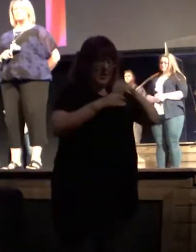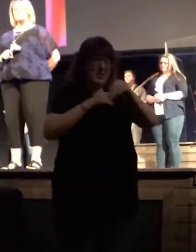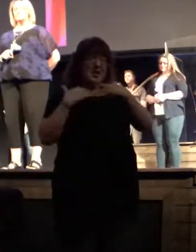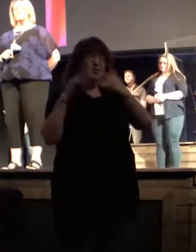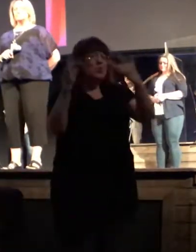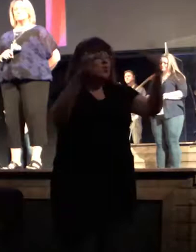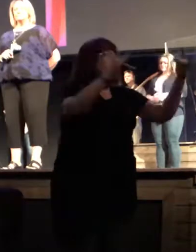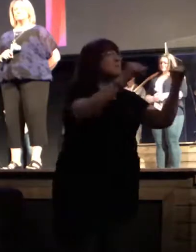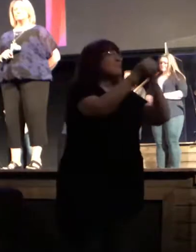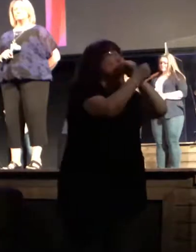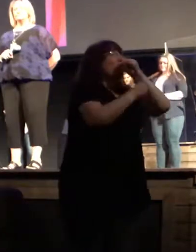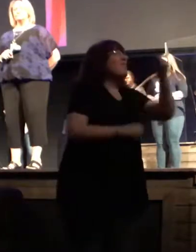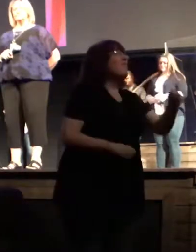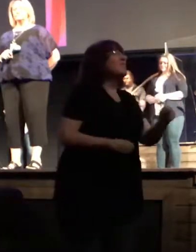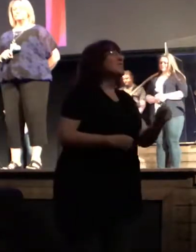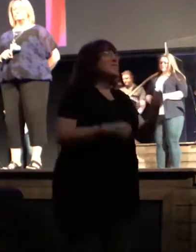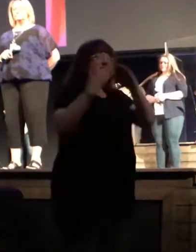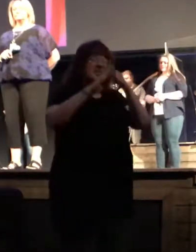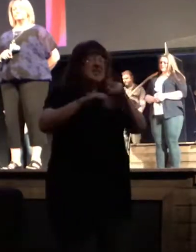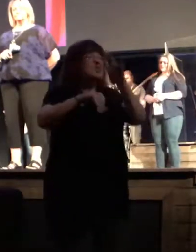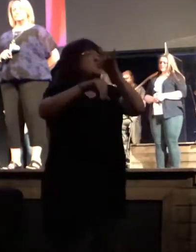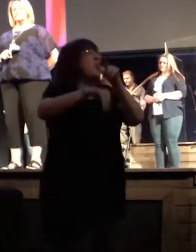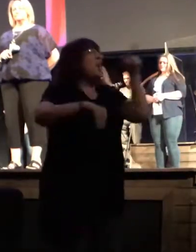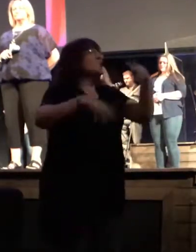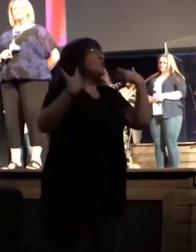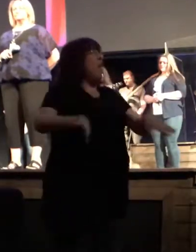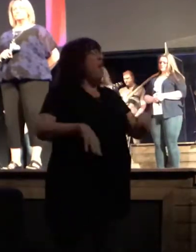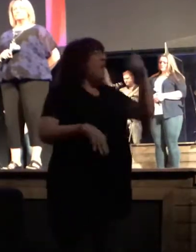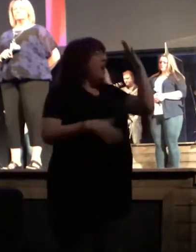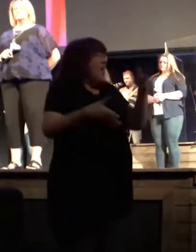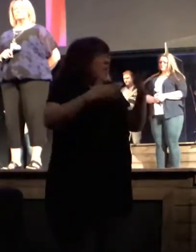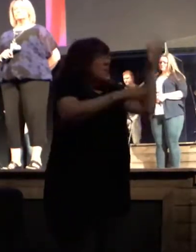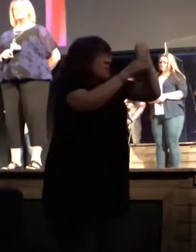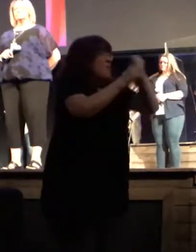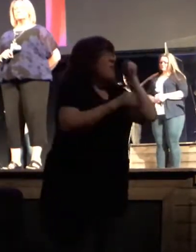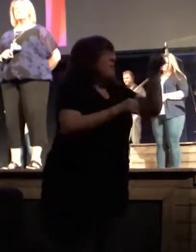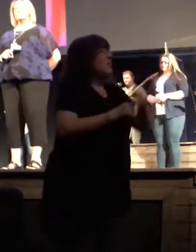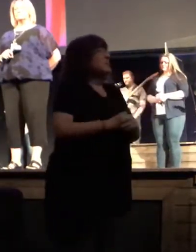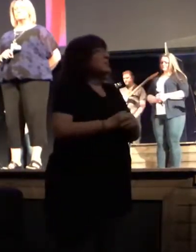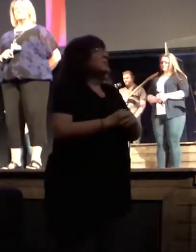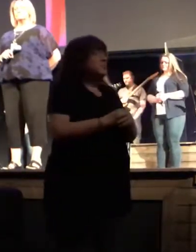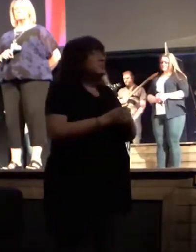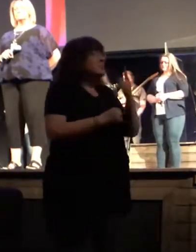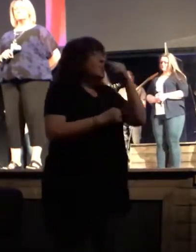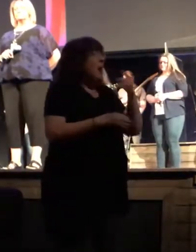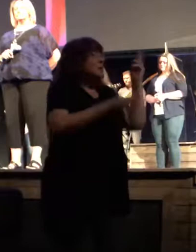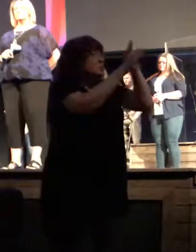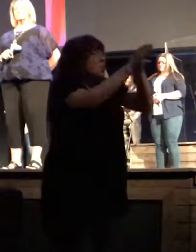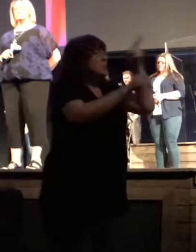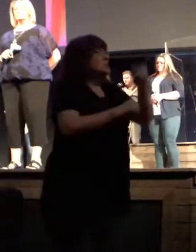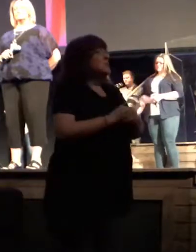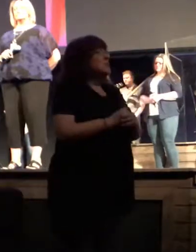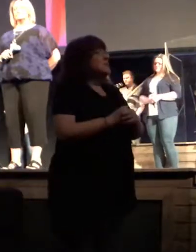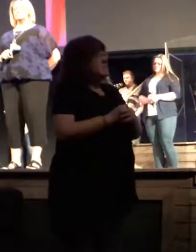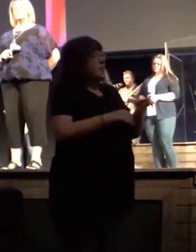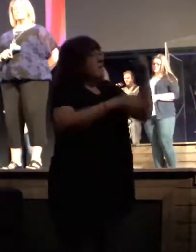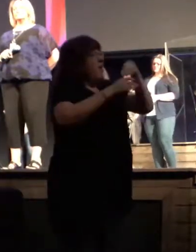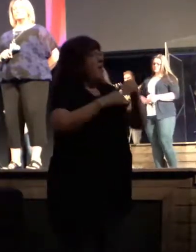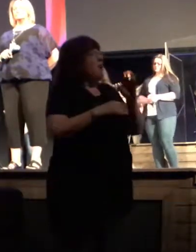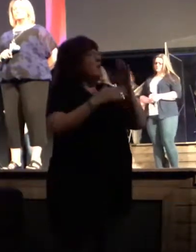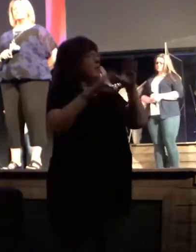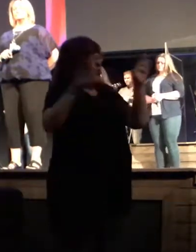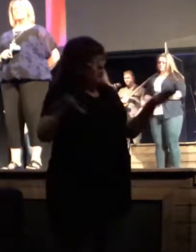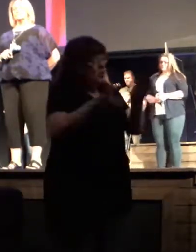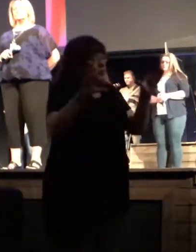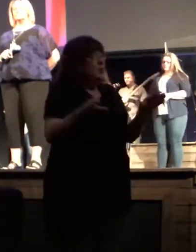and through us. We love what you are doing in this city, God. And we say, God, would you let us be a part of it? can we come to? Can we be a part of